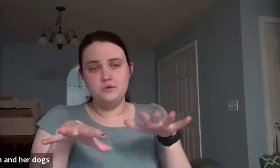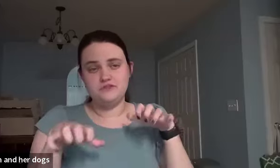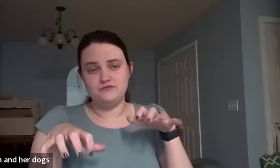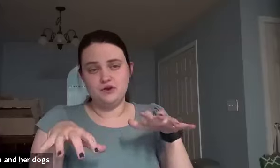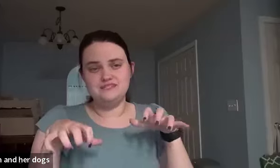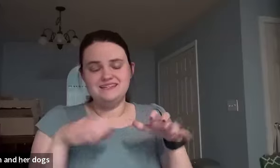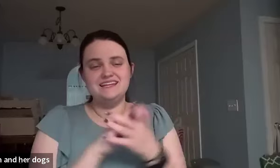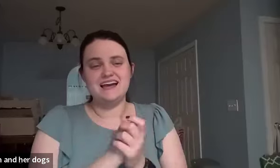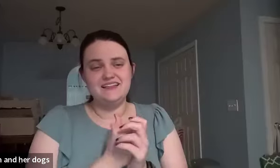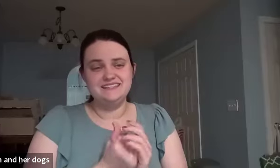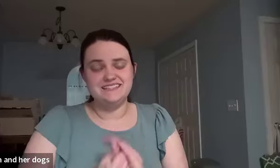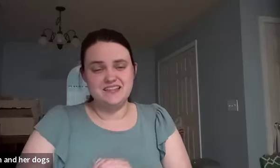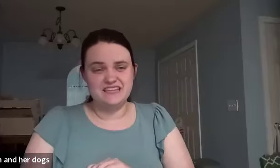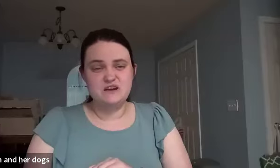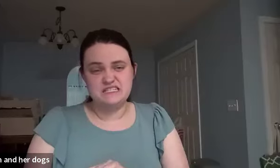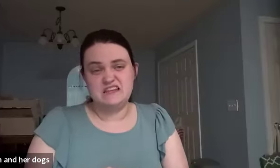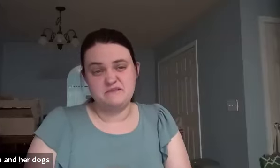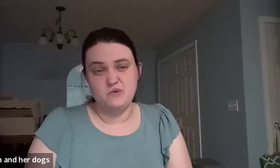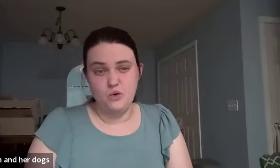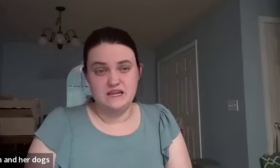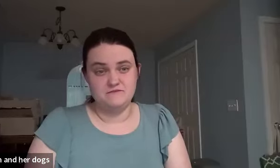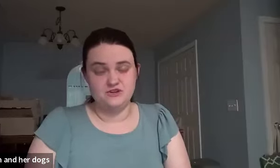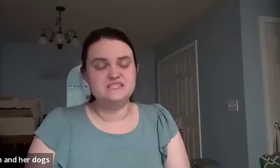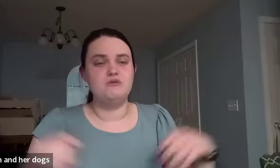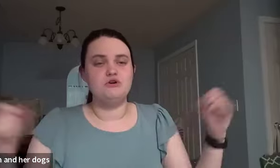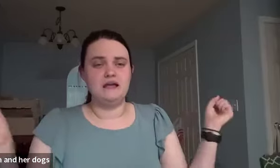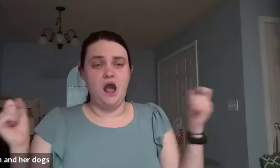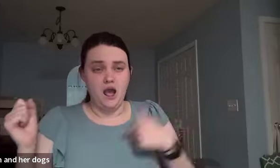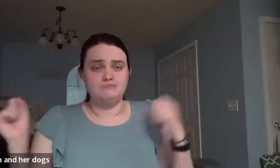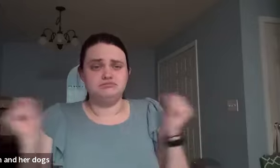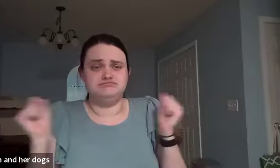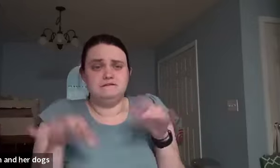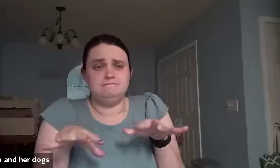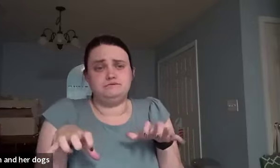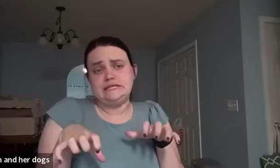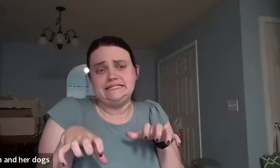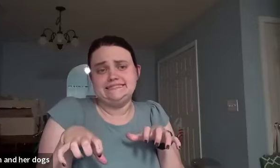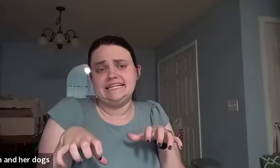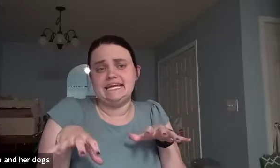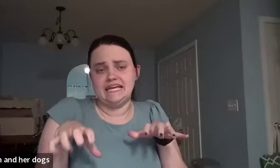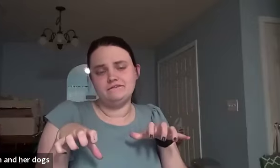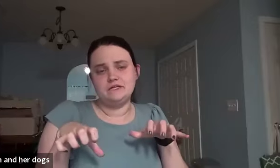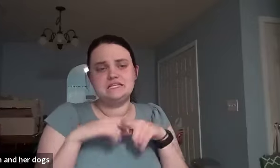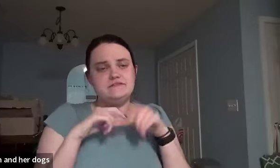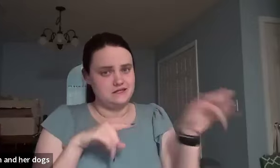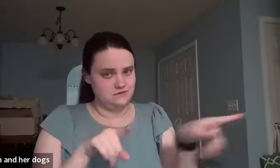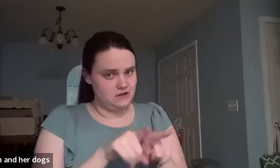Another one with the frozen is I like to say, like, that's how I say, like, if I'm cold, like I'm freezing, I will go like, I'm freezing that as